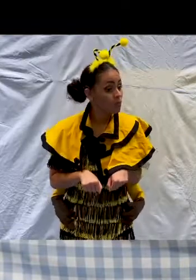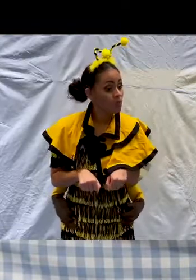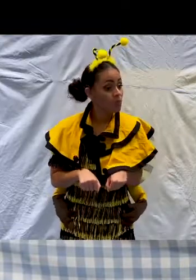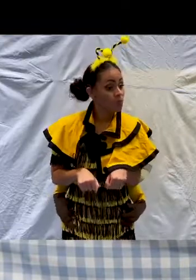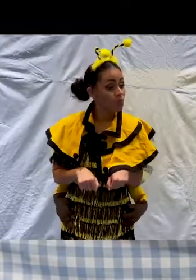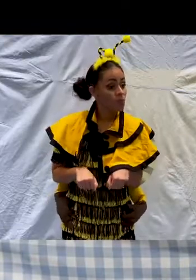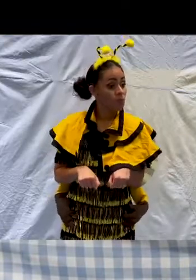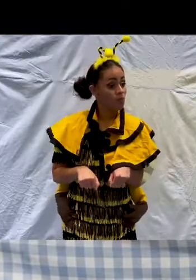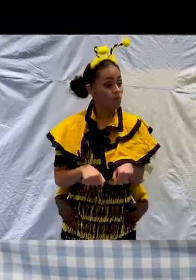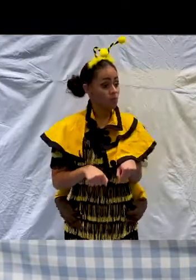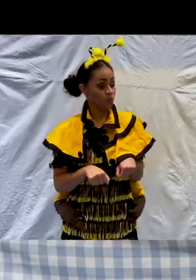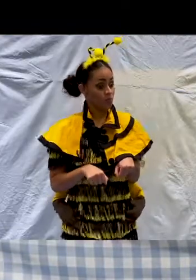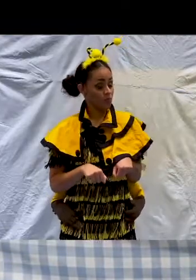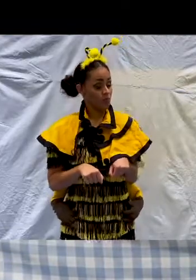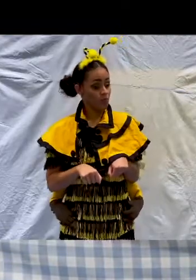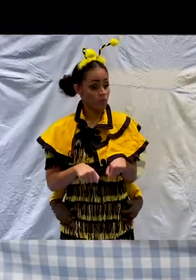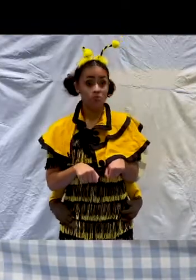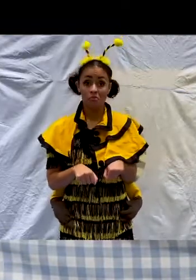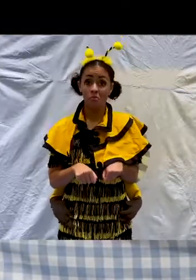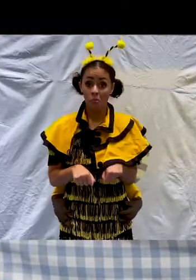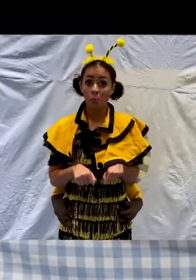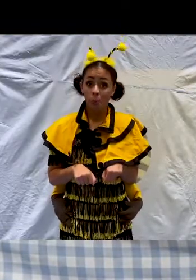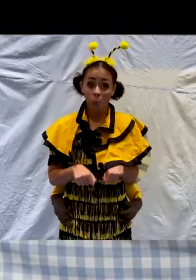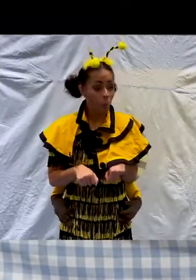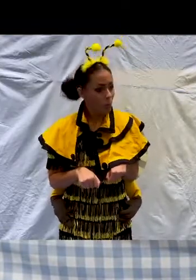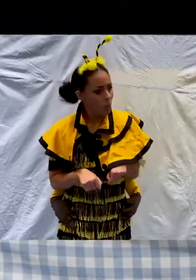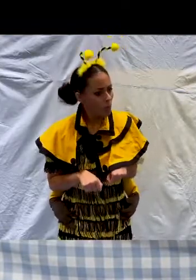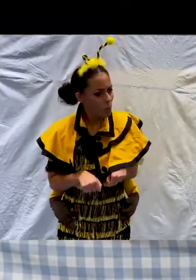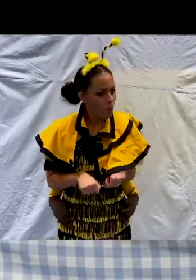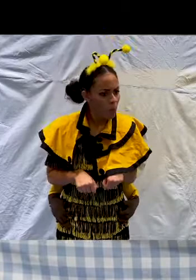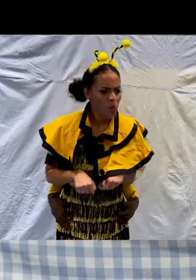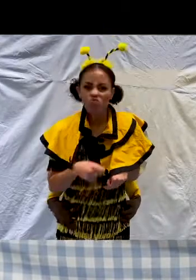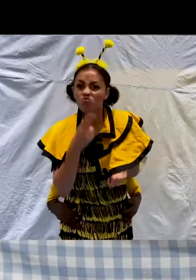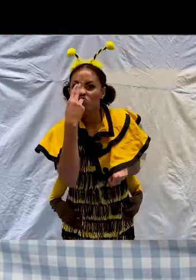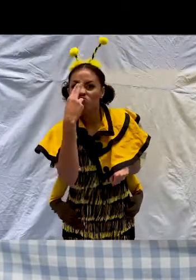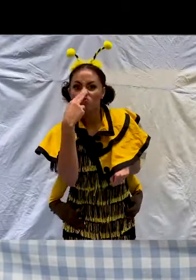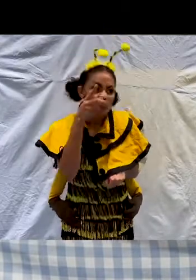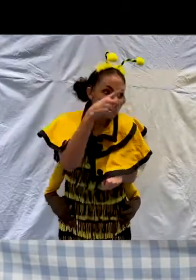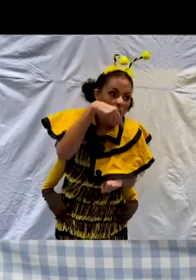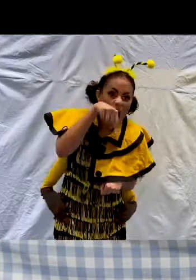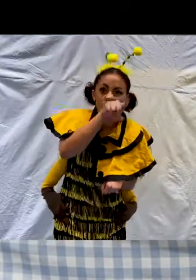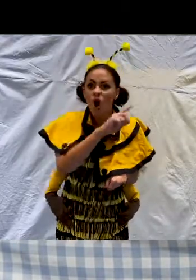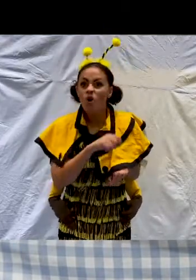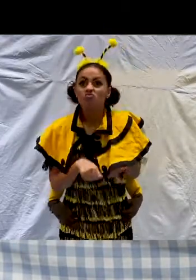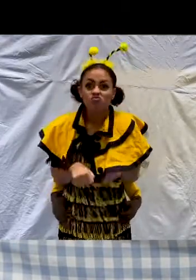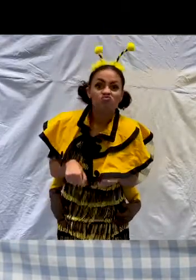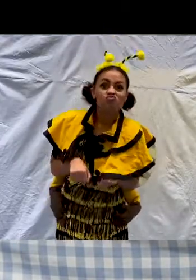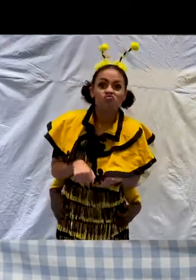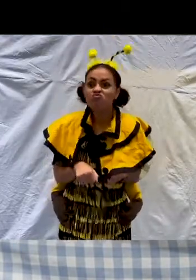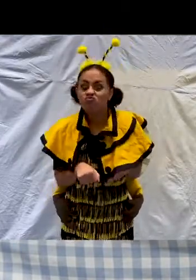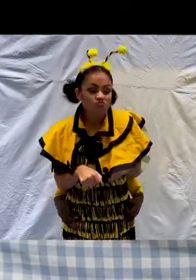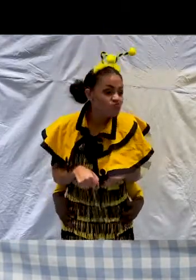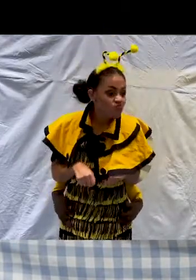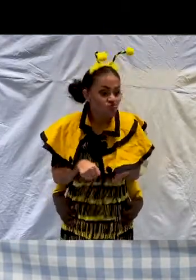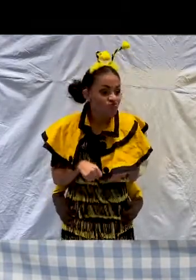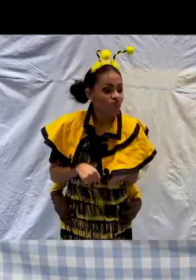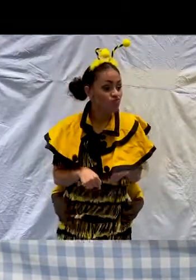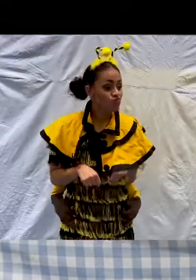2.0. To my left is a forest tree. It's red with white polka dots and has the stickle bricks